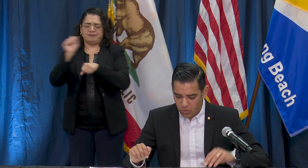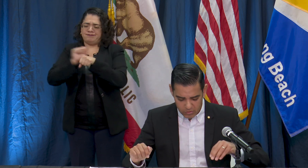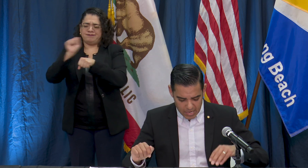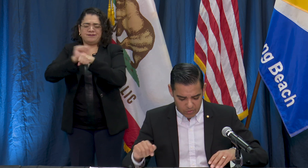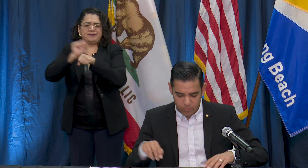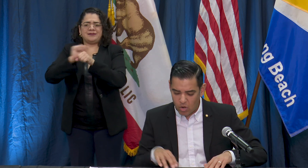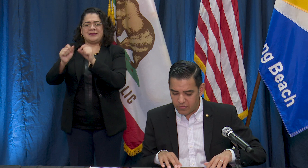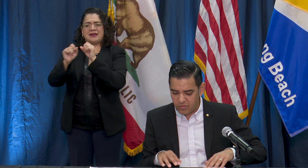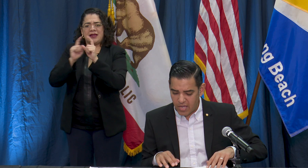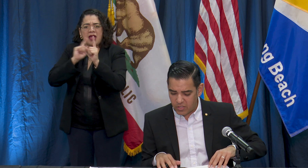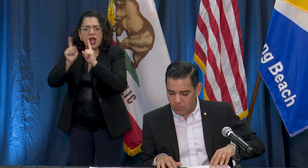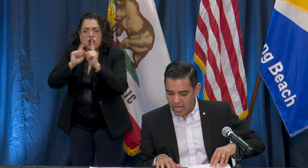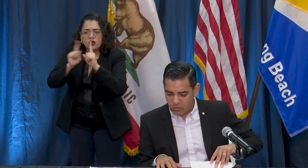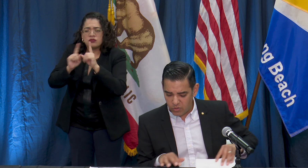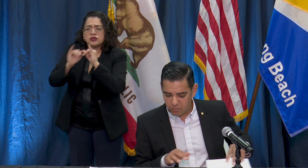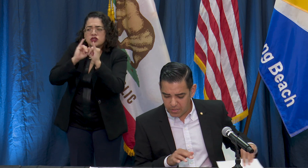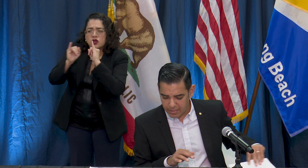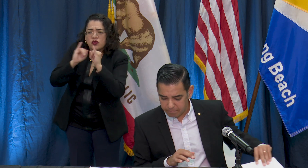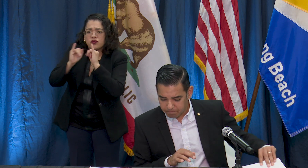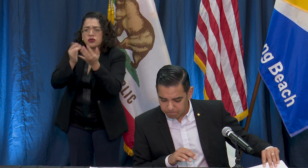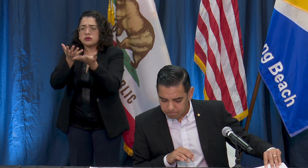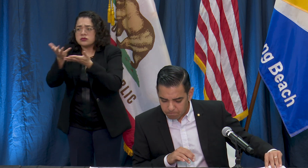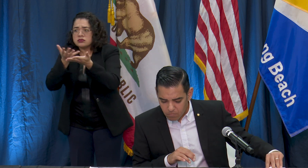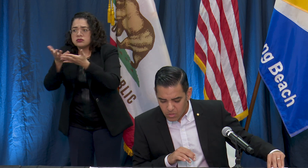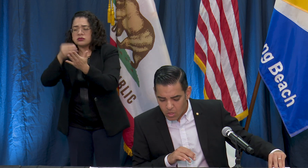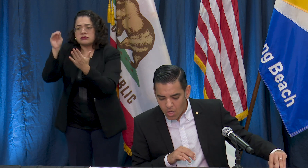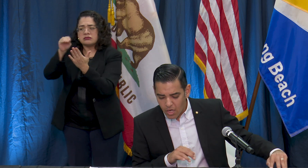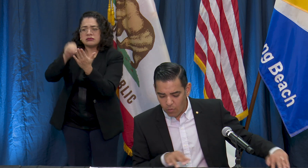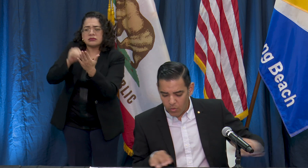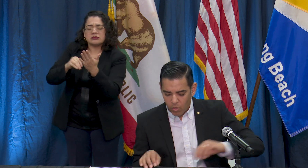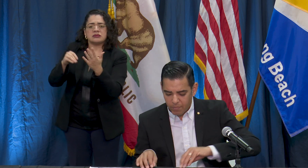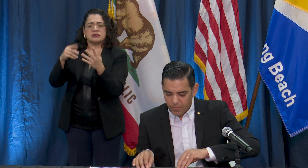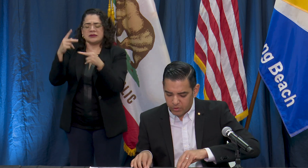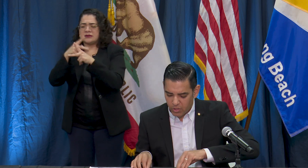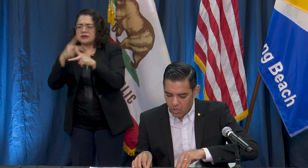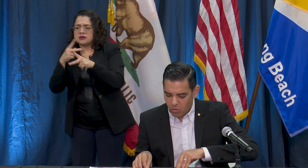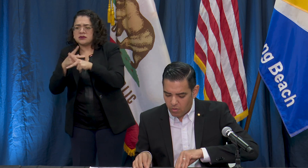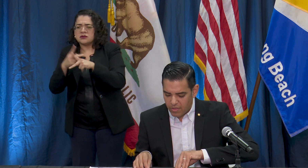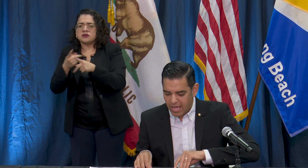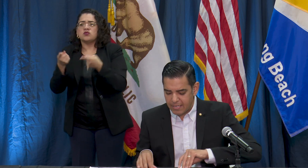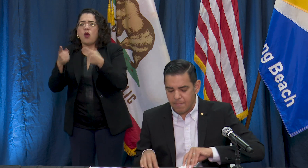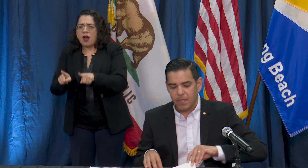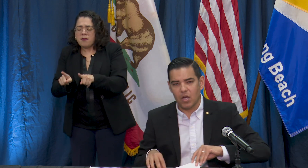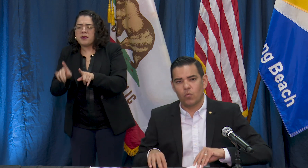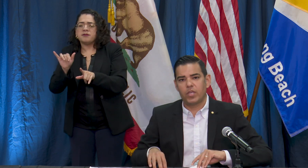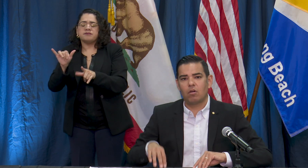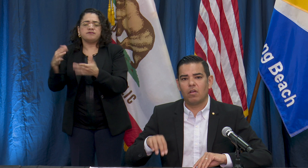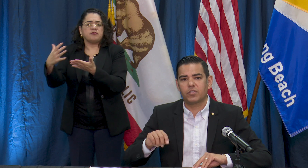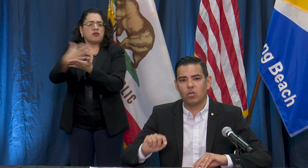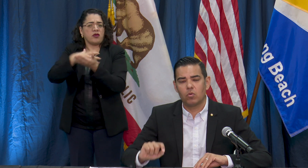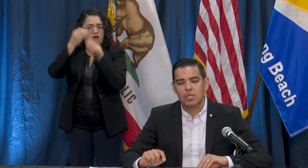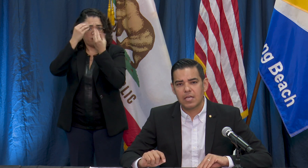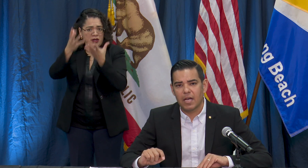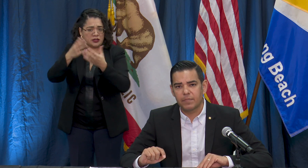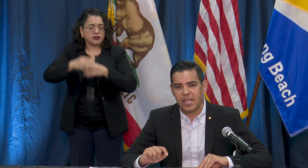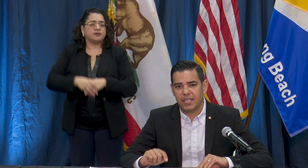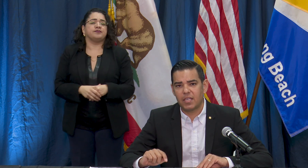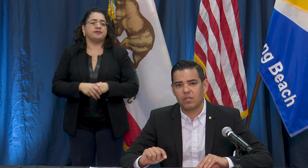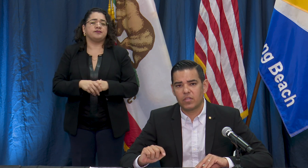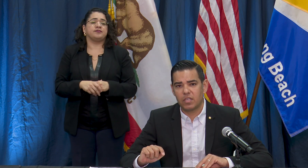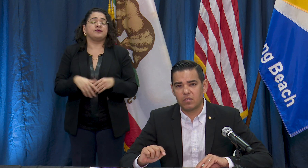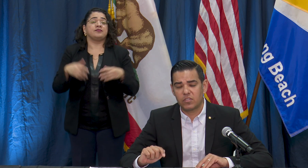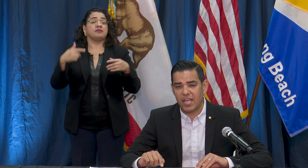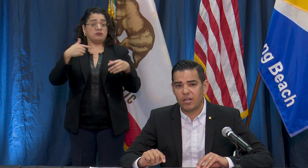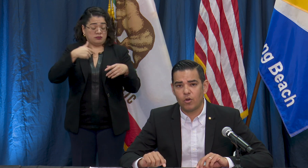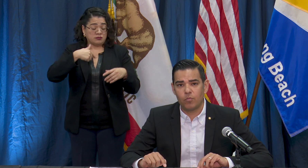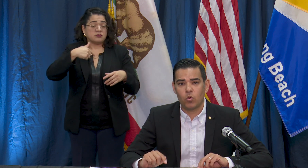these interviews and this process as we speak. We want people to know that we are also